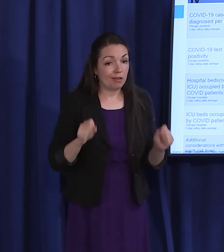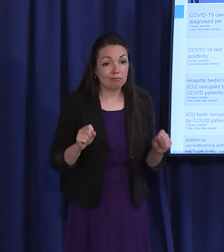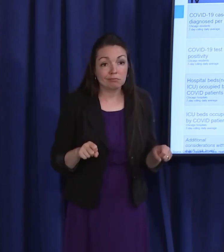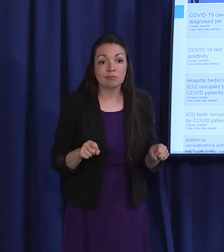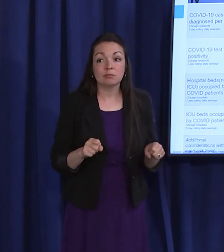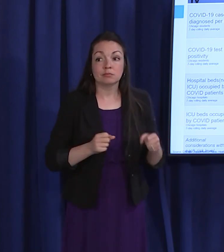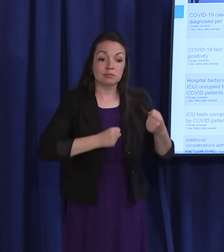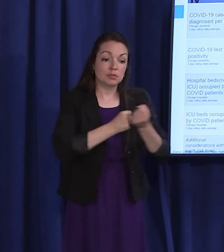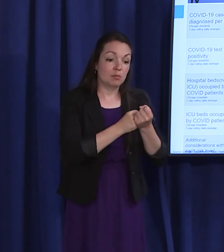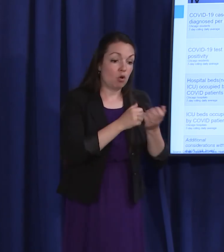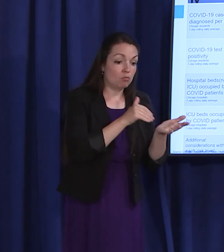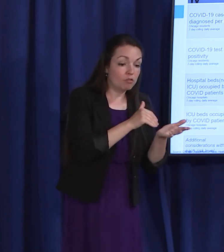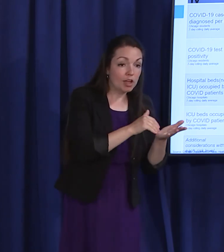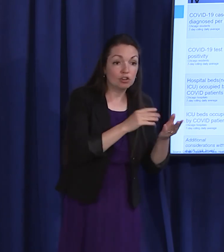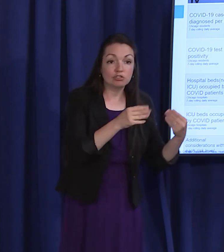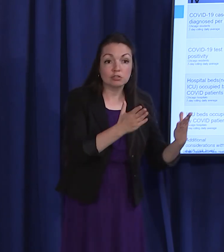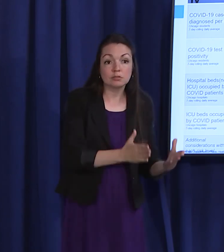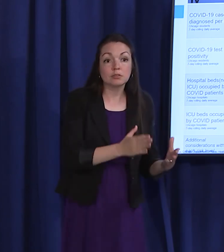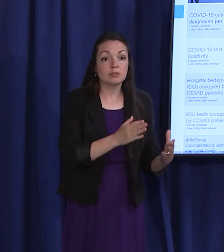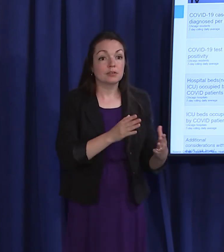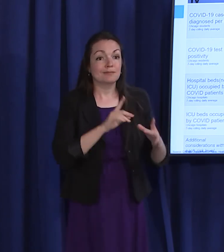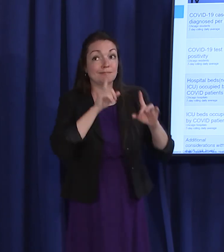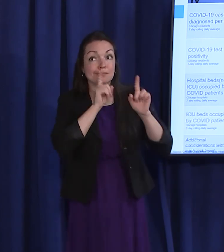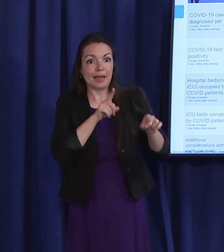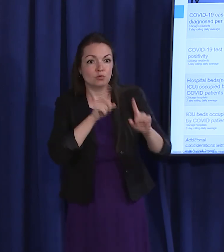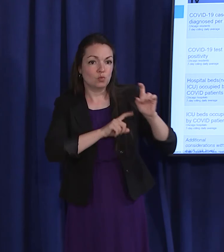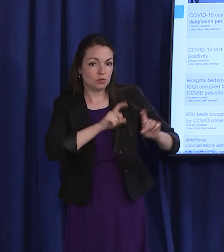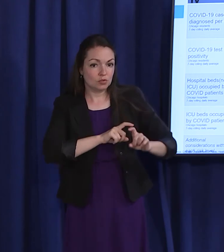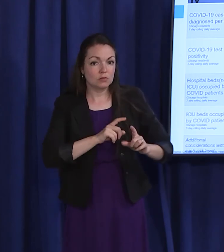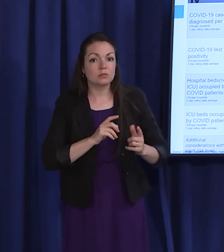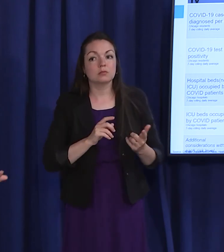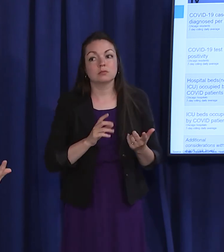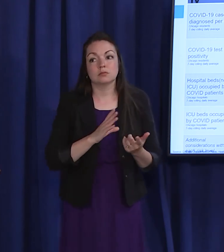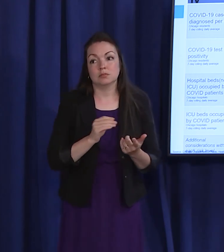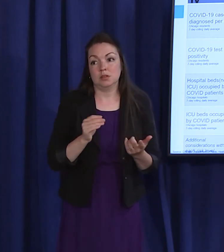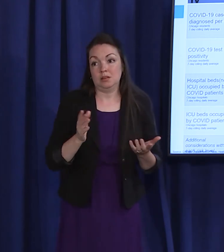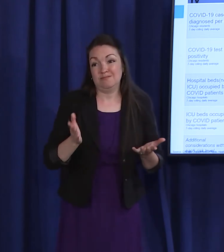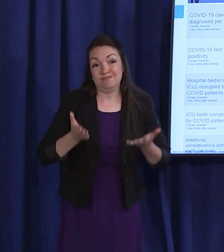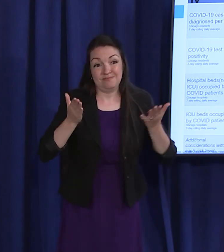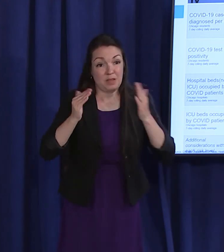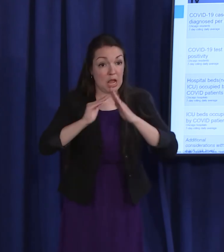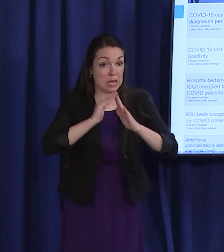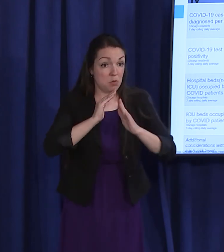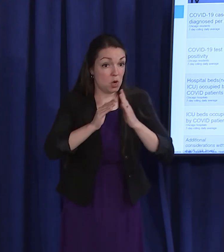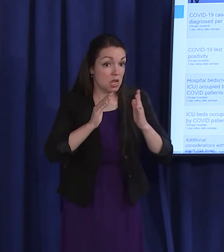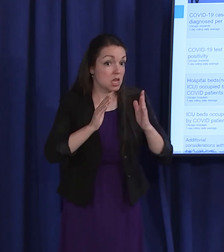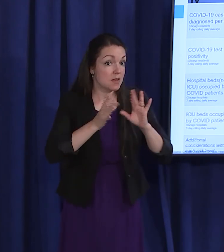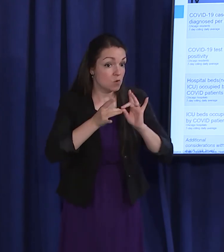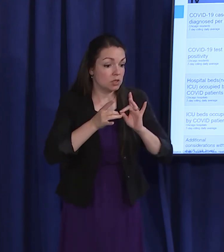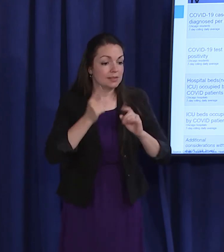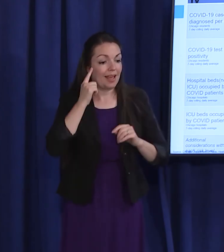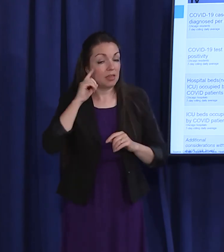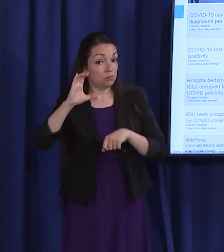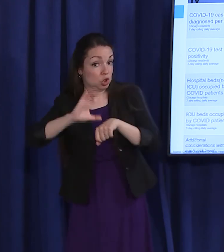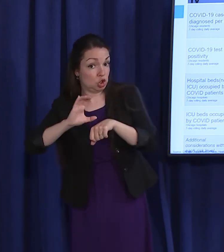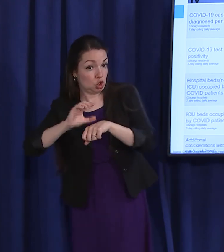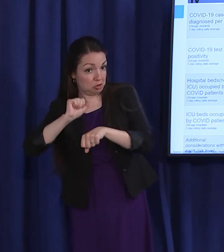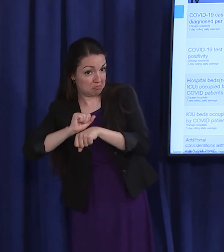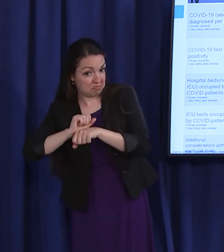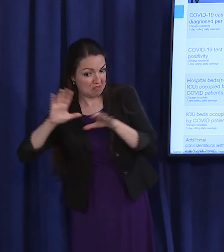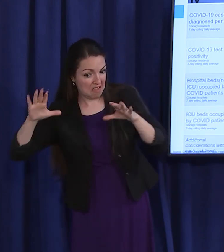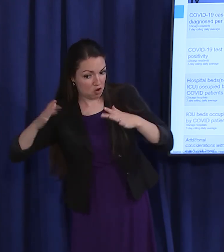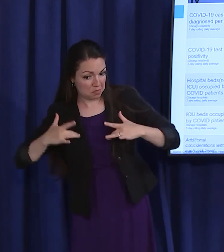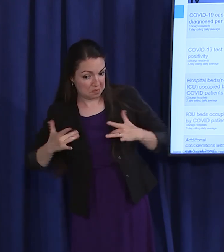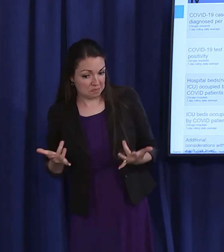to support providers, get questions answered, you know, and raise community voices. I think these church efforts are also have the potential